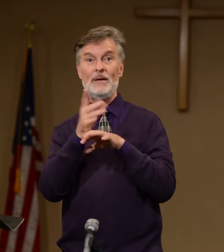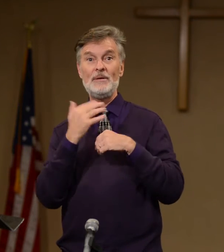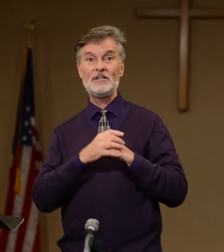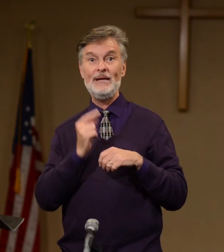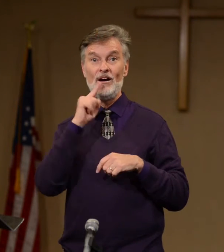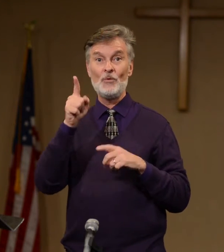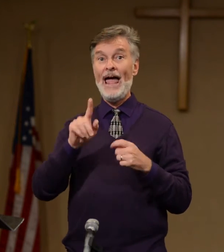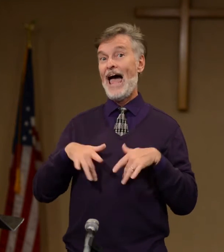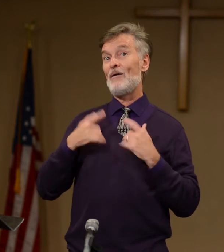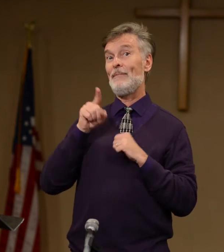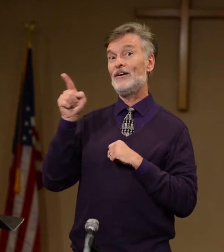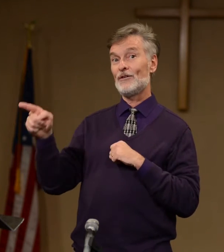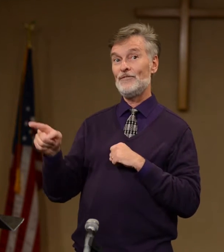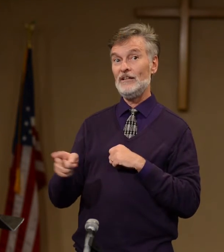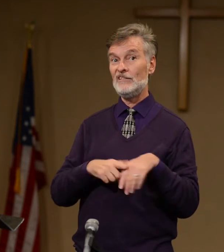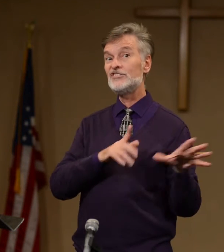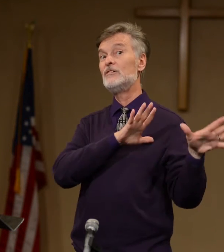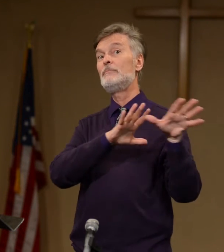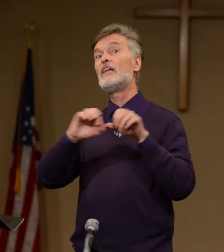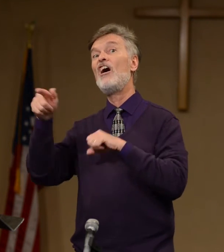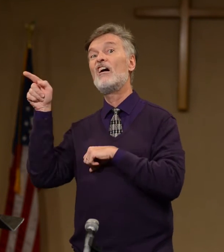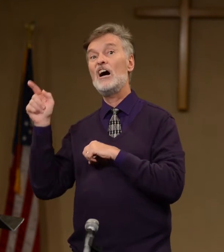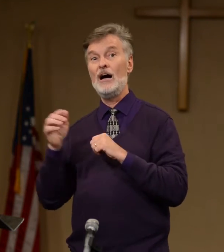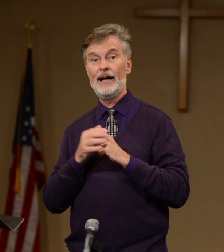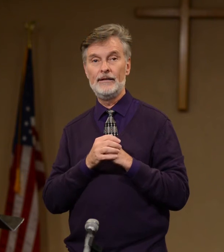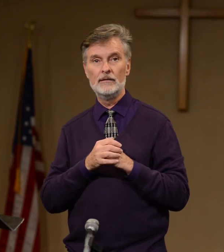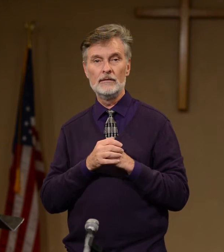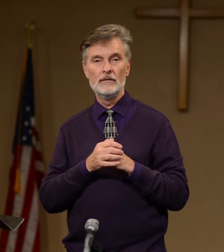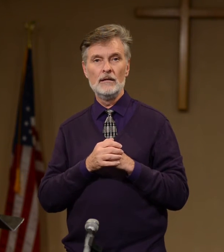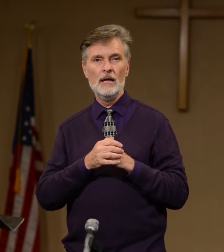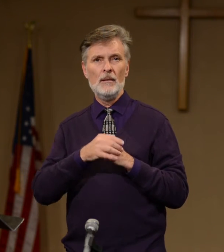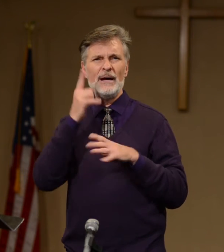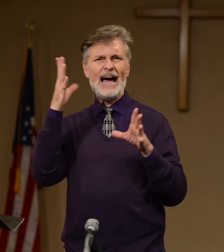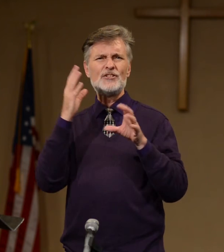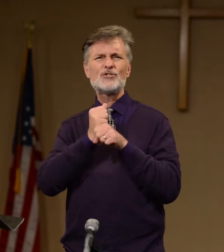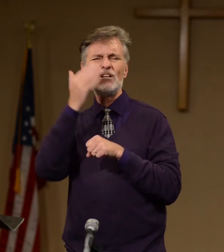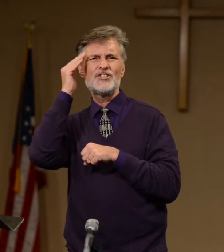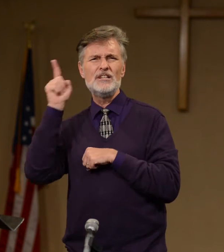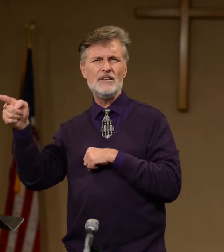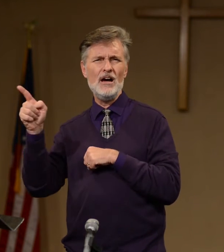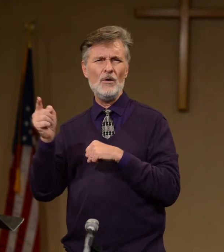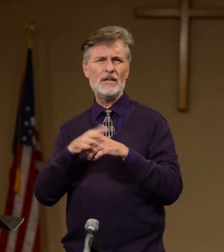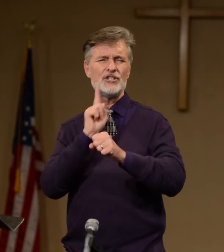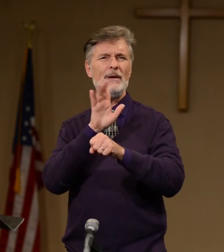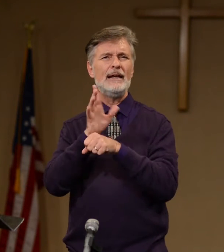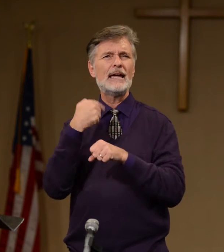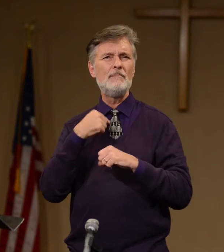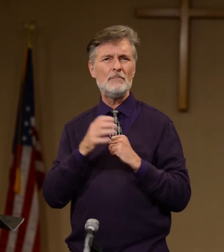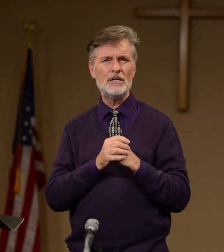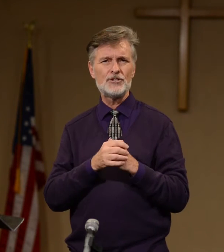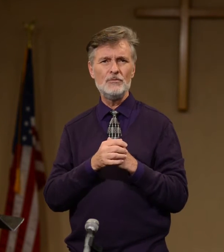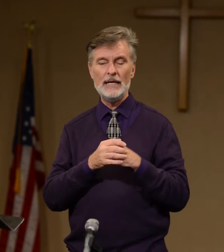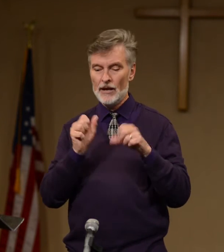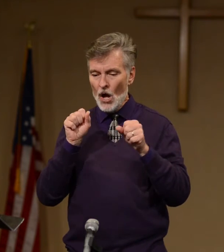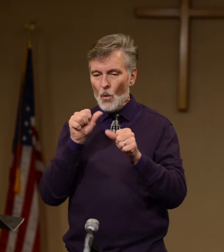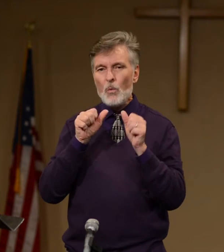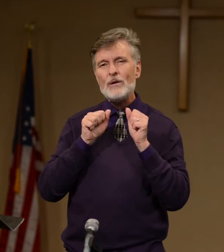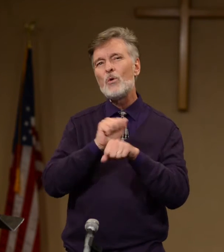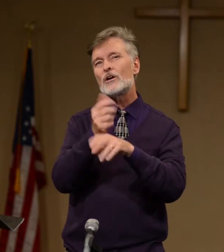commitment to me, on how I made her feel, she would have been long gone. But I trust and know that she made a commitment to me, and we work